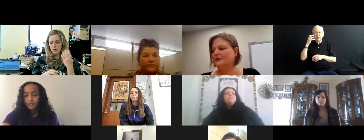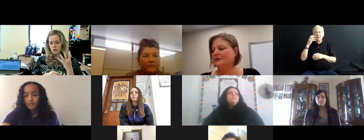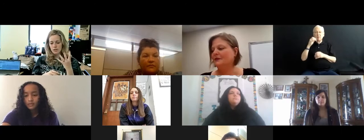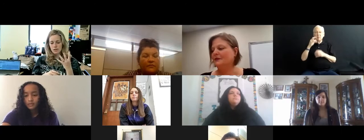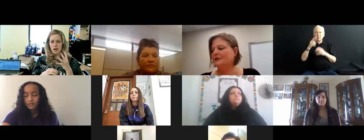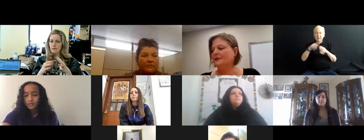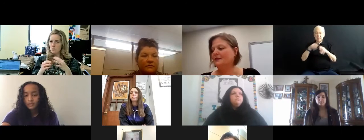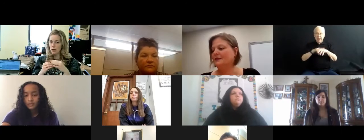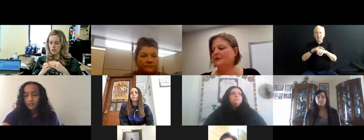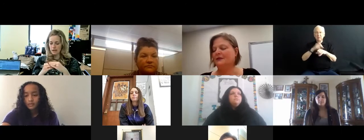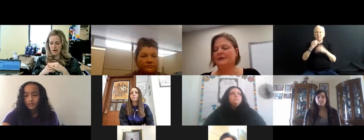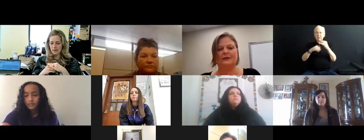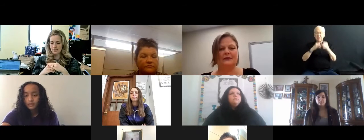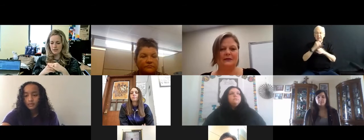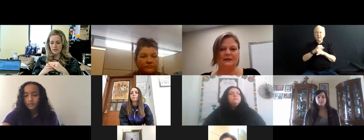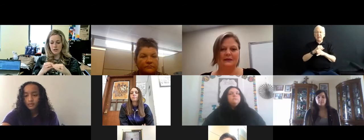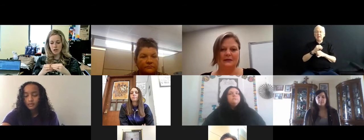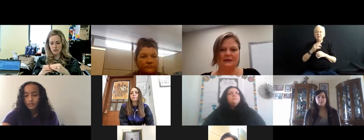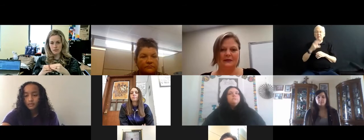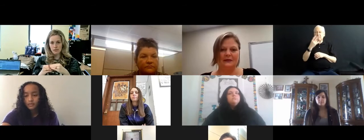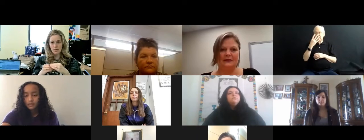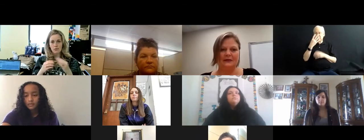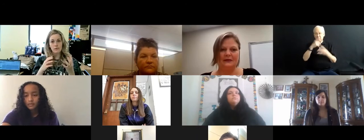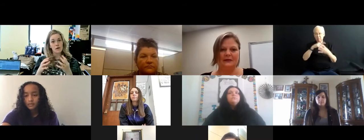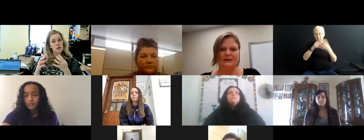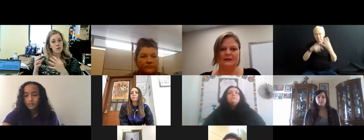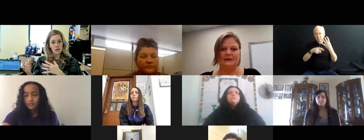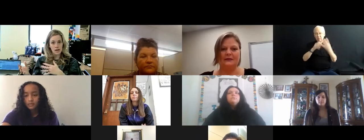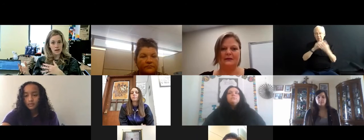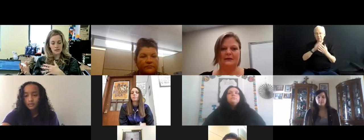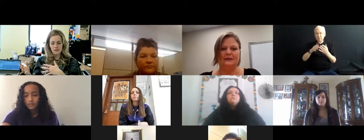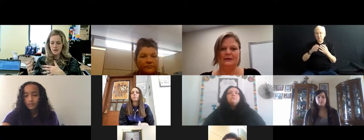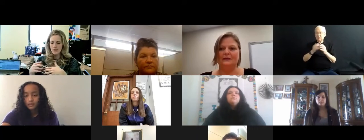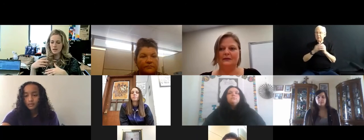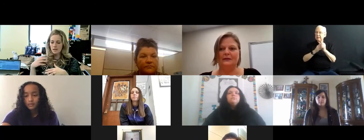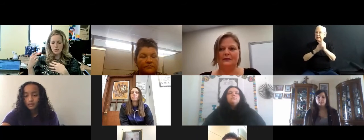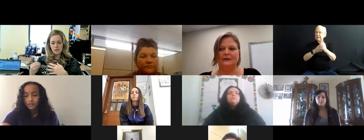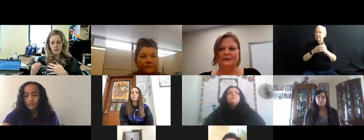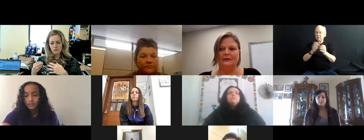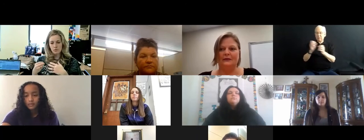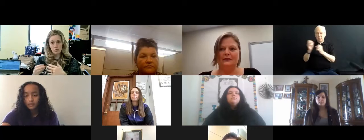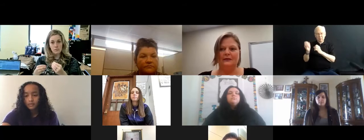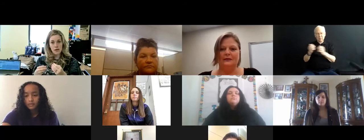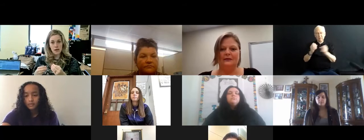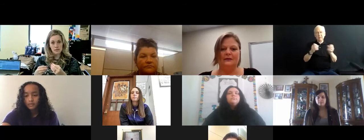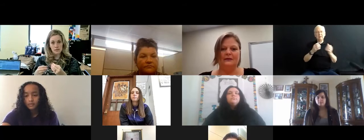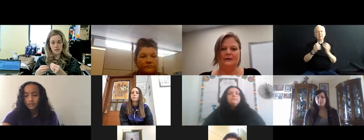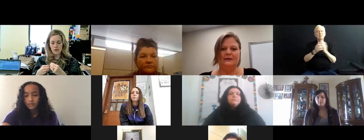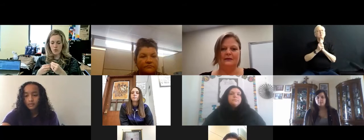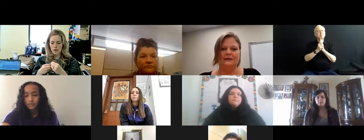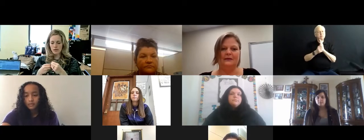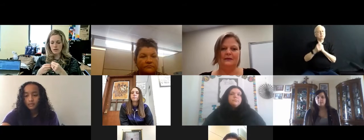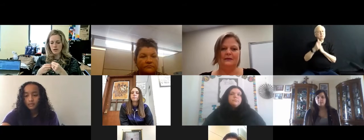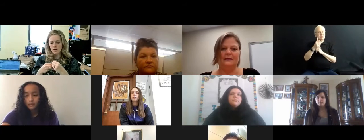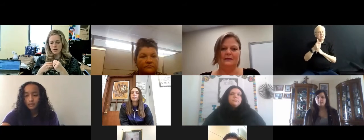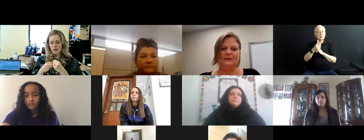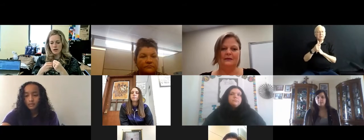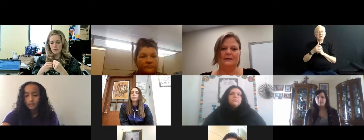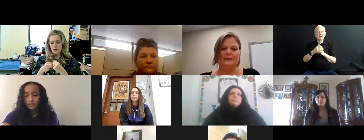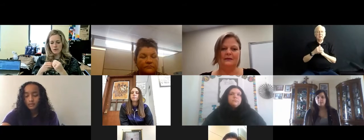And 4 students kind of emerged as leaders, and they were very organized, and they put together 4 demands that they